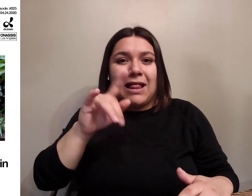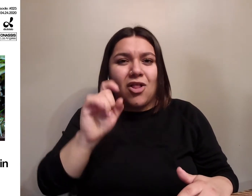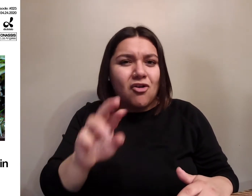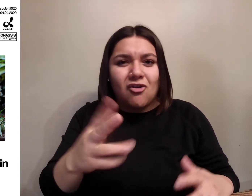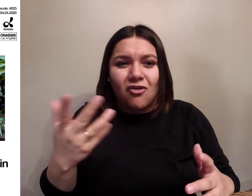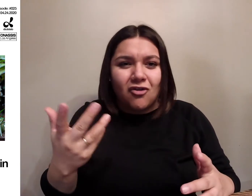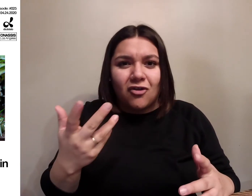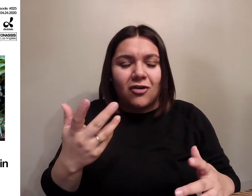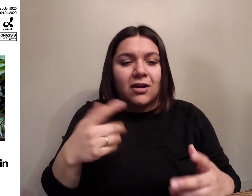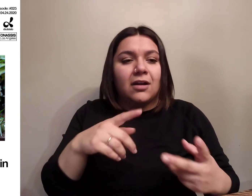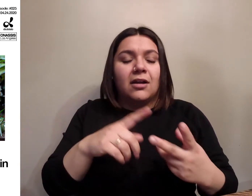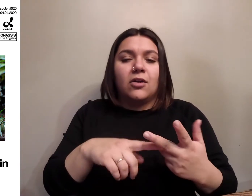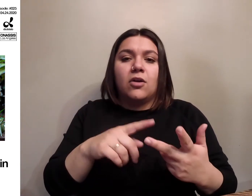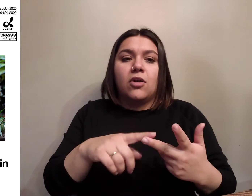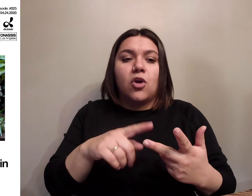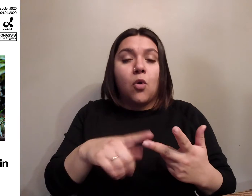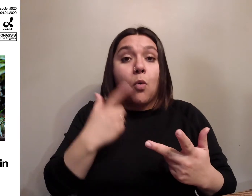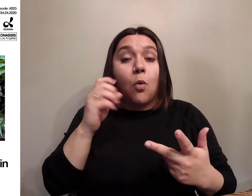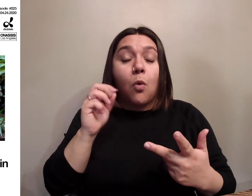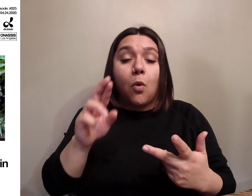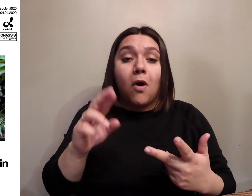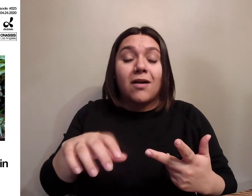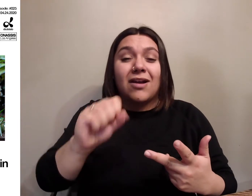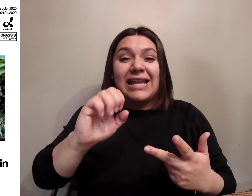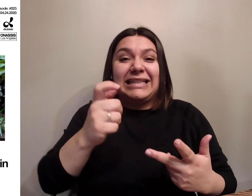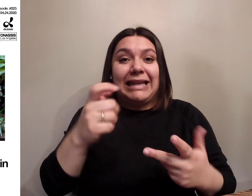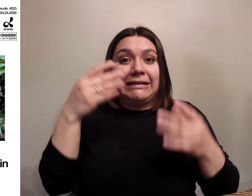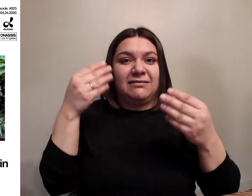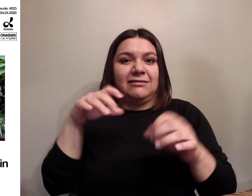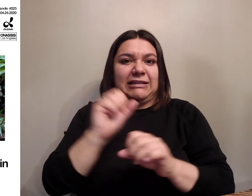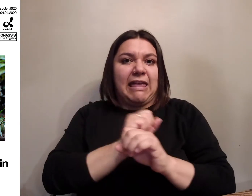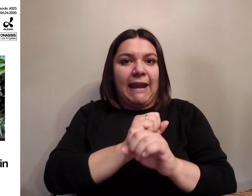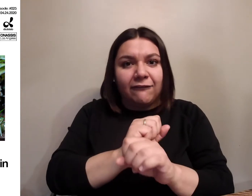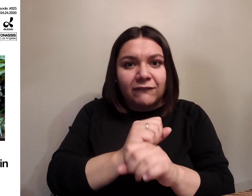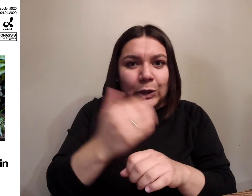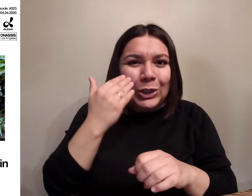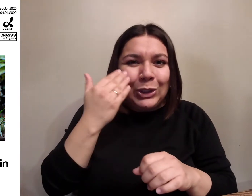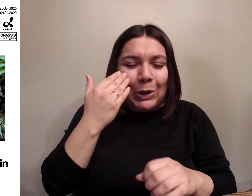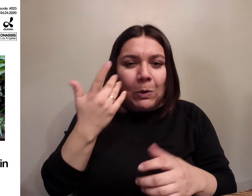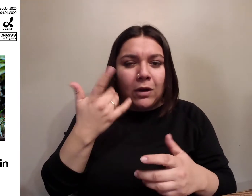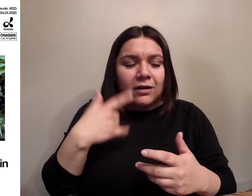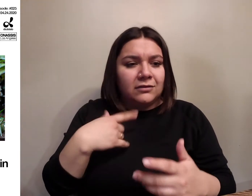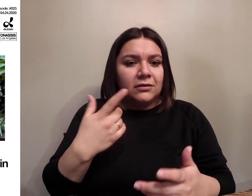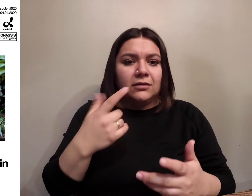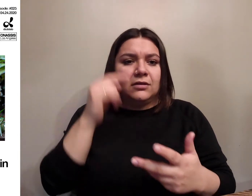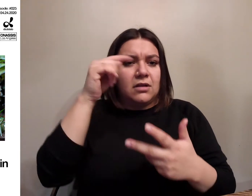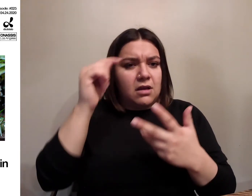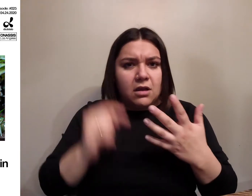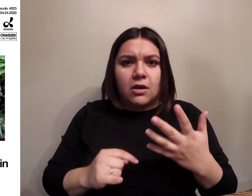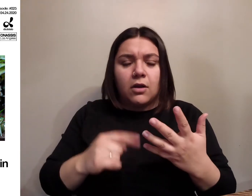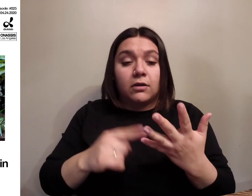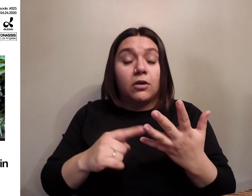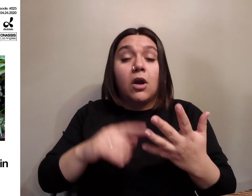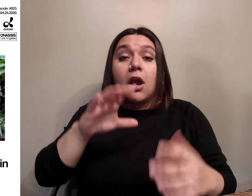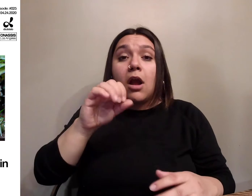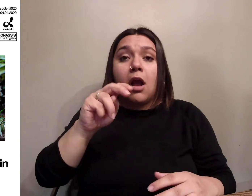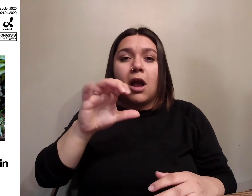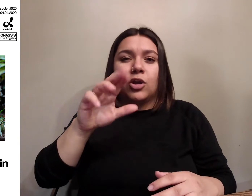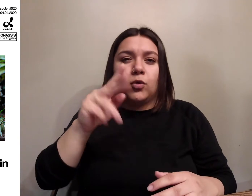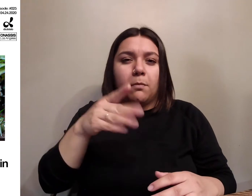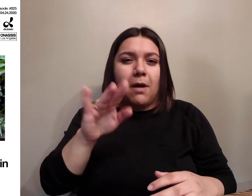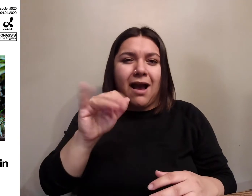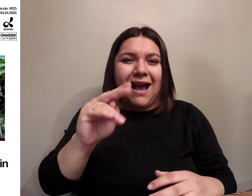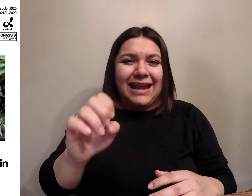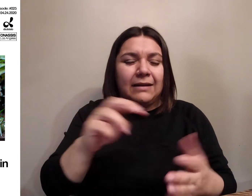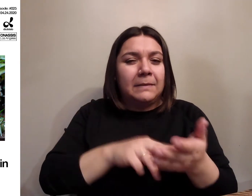Empire? How would I feel had I been a Jewish miller or a concubine in the harem, or a sex slave in the